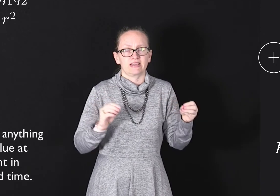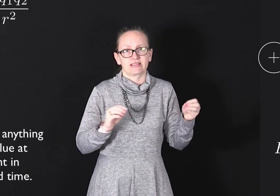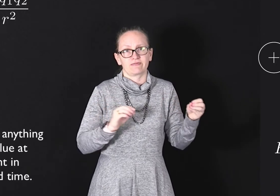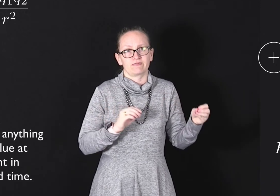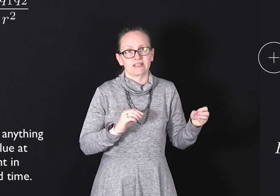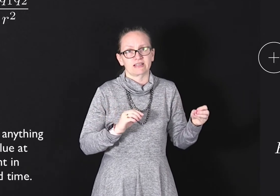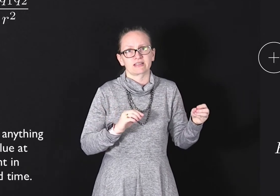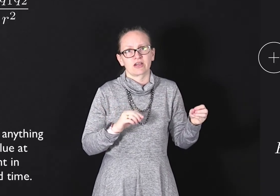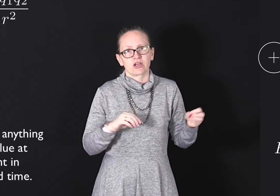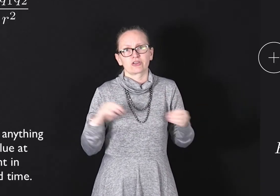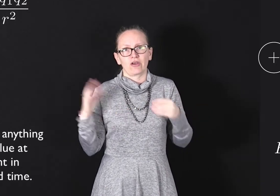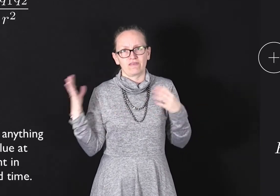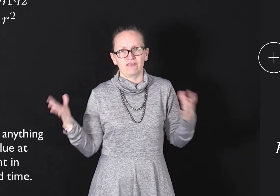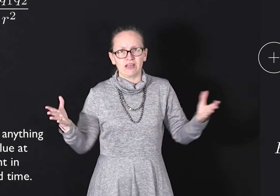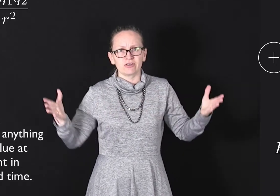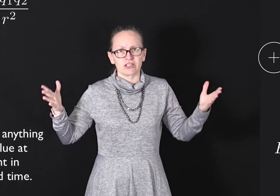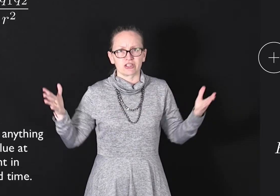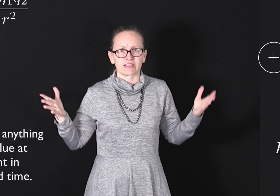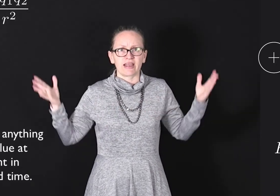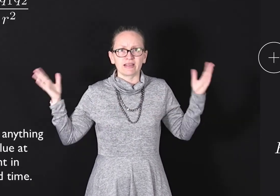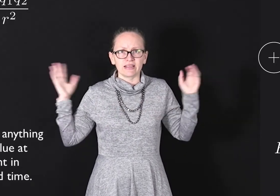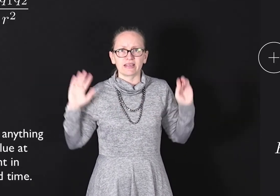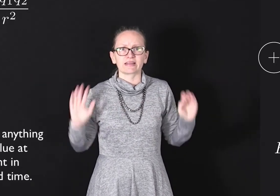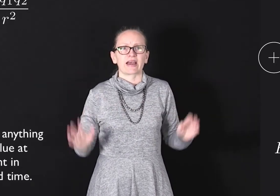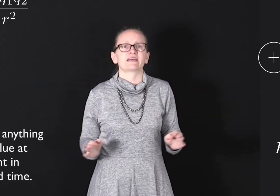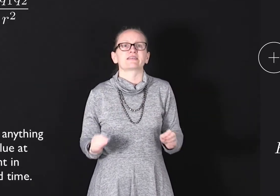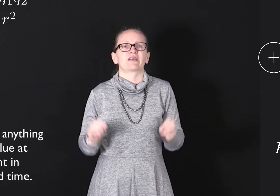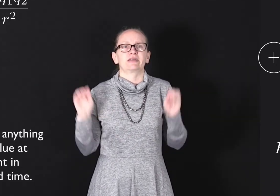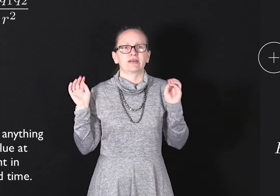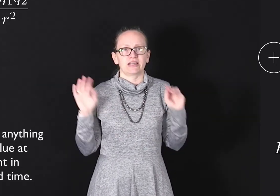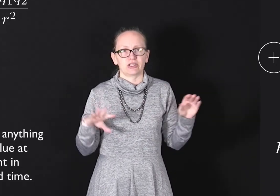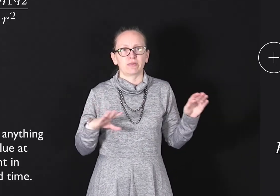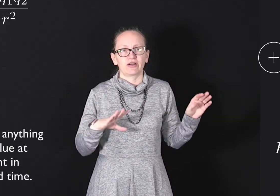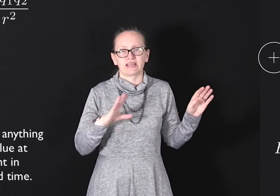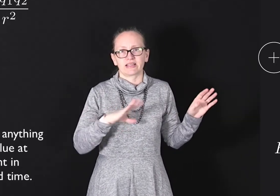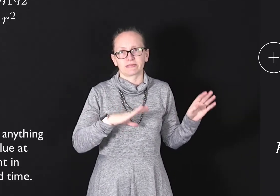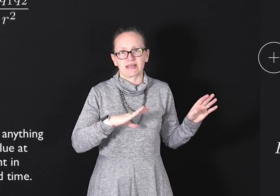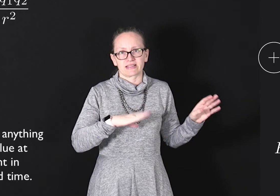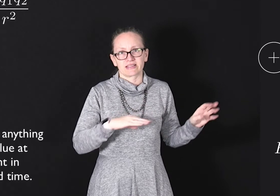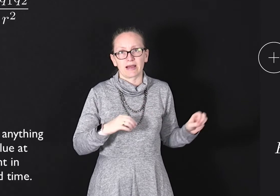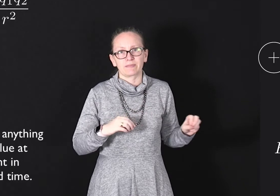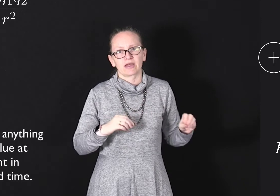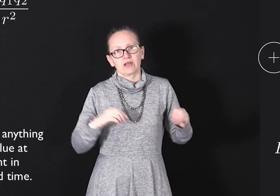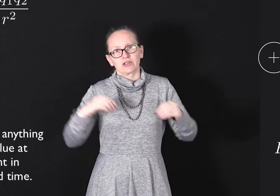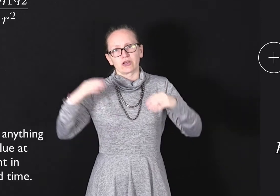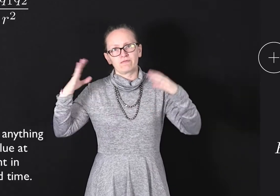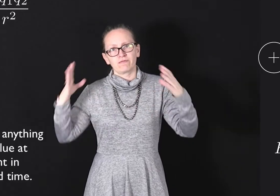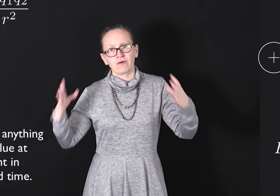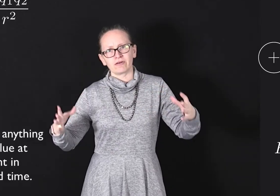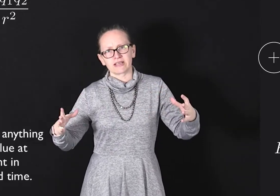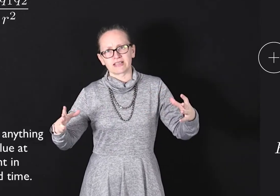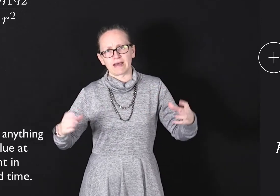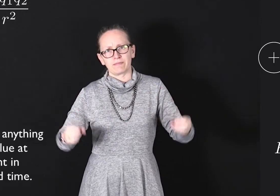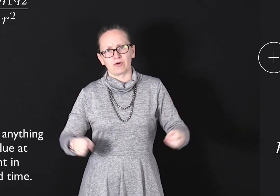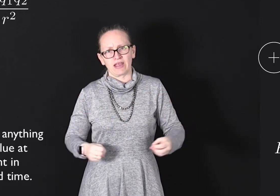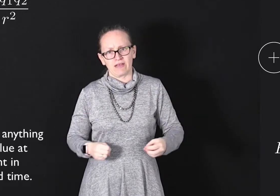in physics. So a field is just anything that has a value at each point in space and time. So for example, if